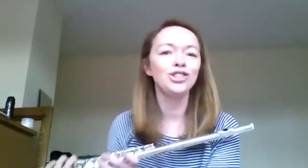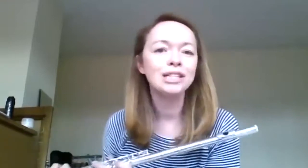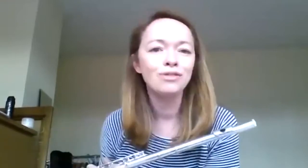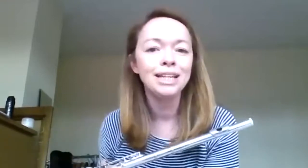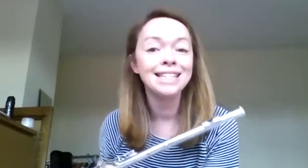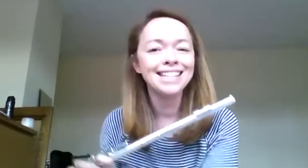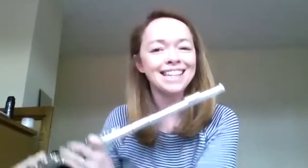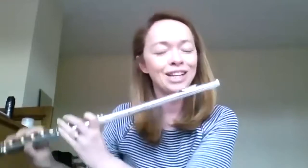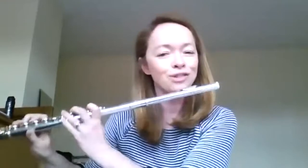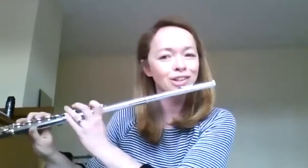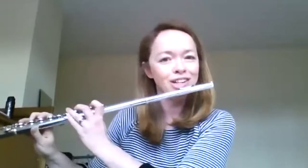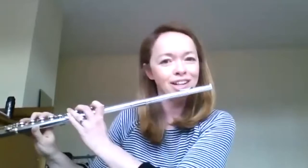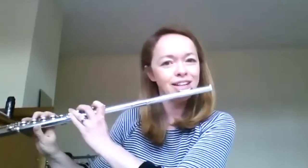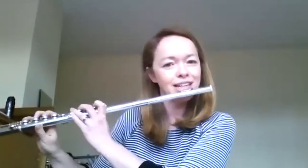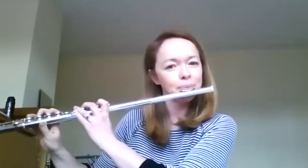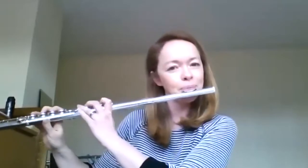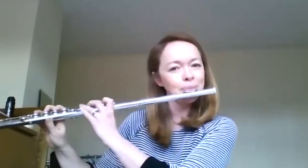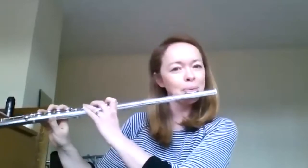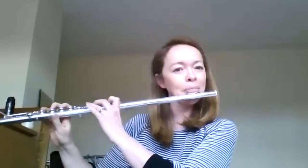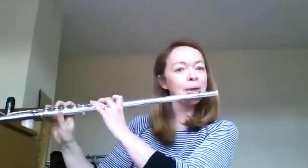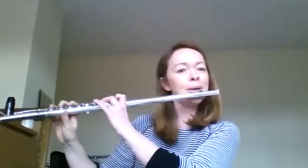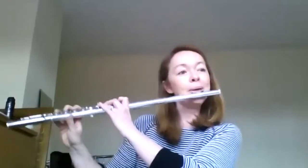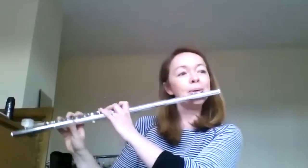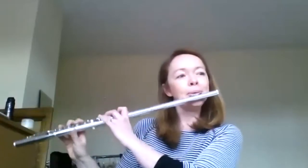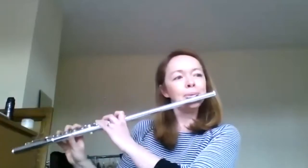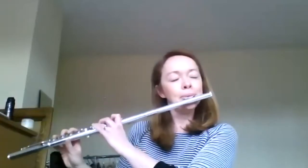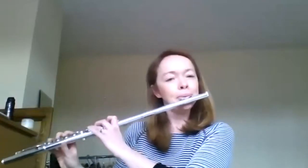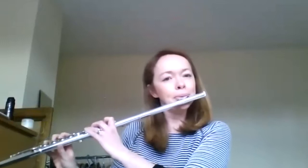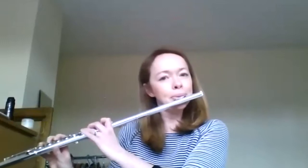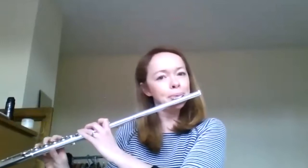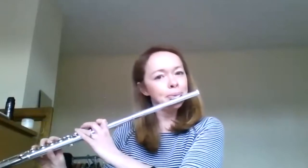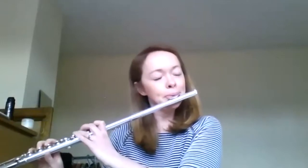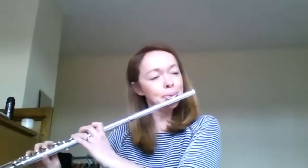is just from listening to the introduction. Are you ready?